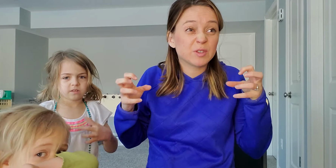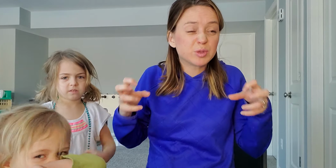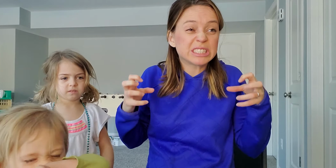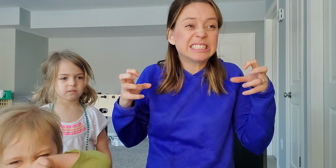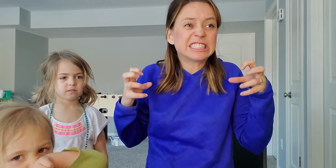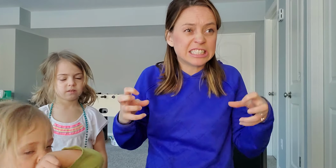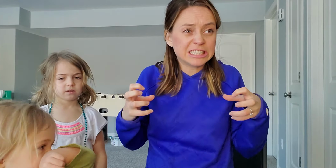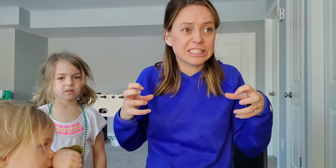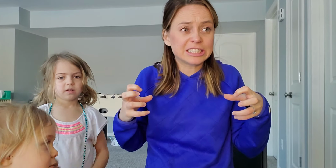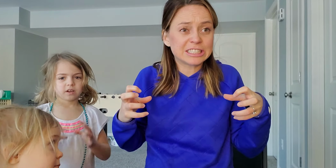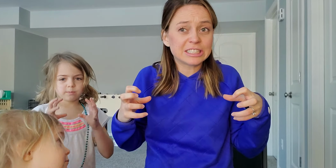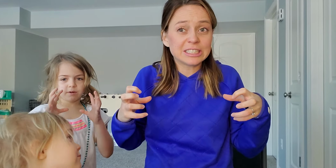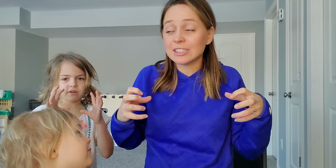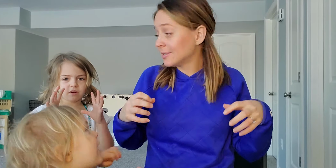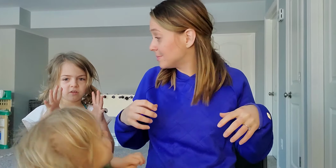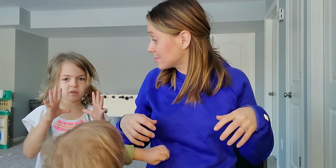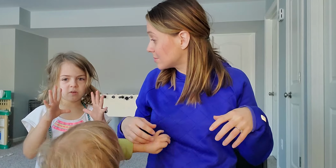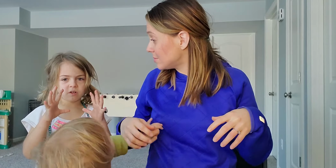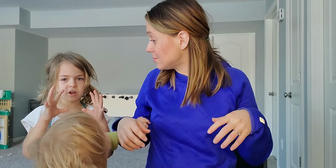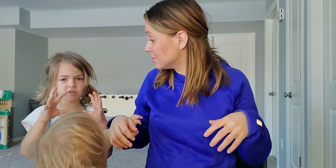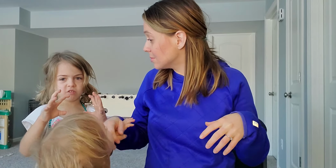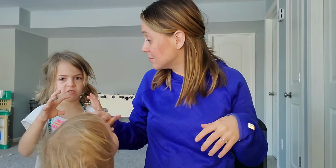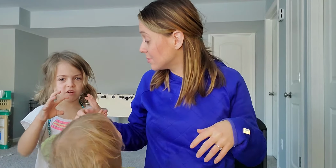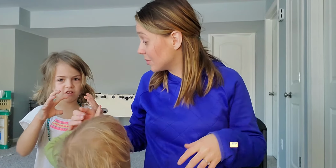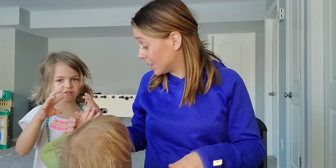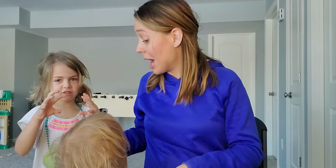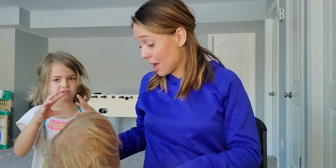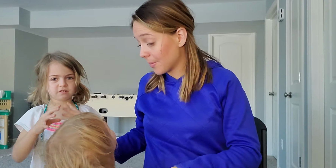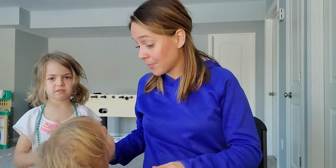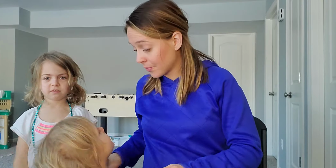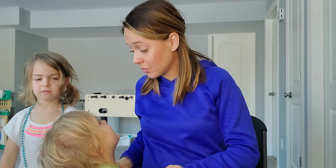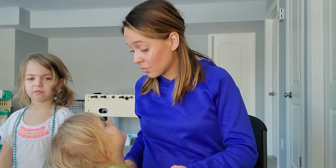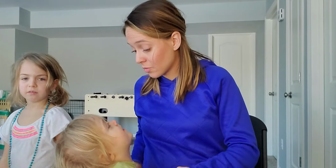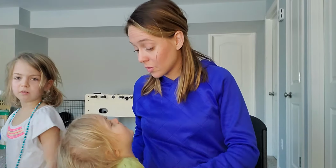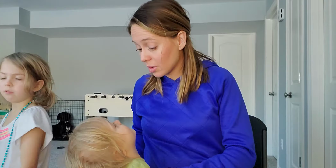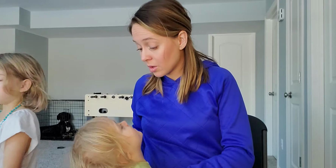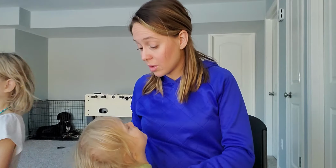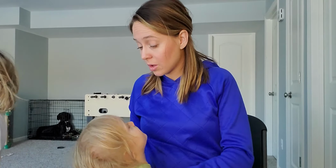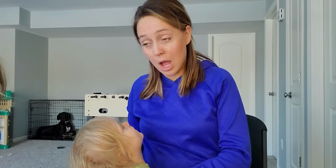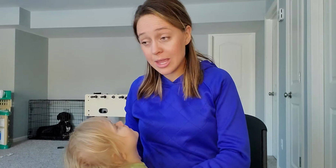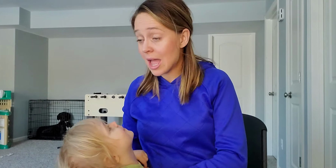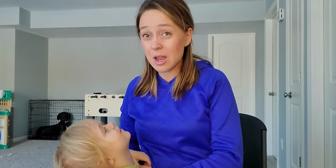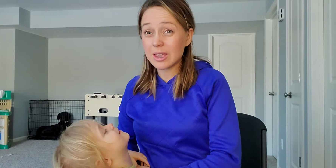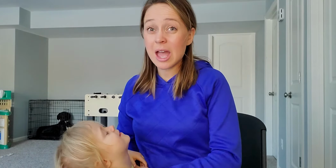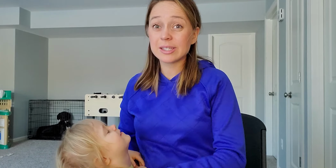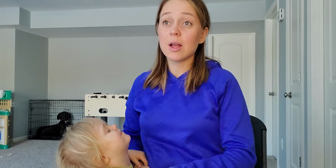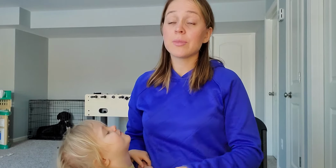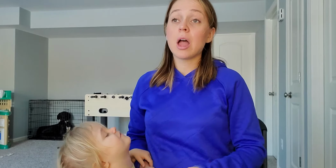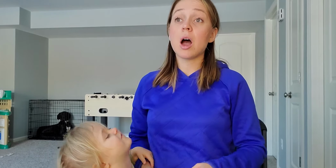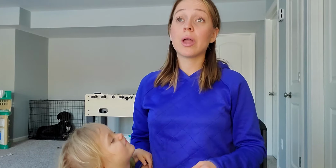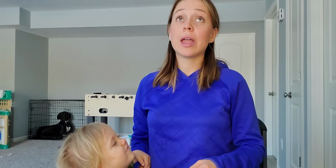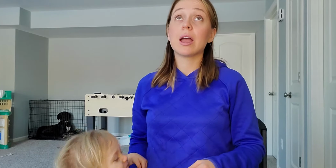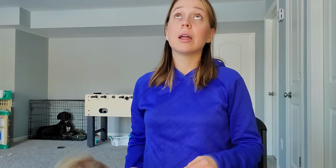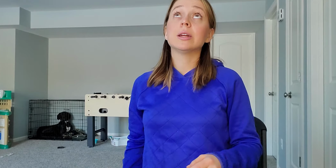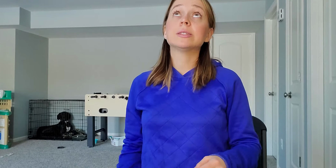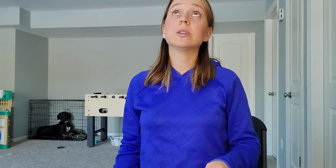really tense. And my fingers feel like claws. Yeah. Mm-hmm. Not yet. Okay, let's do